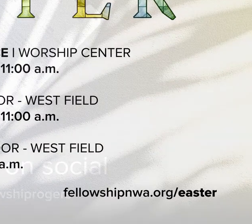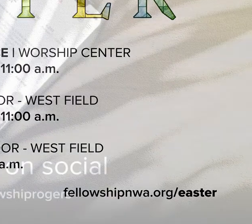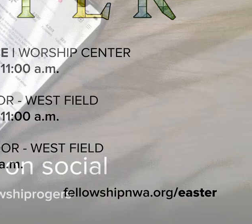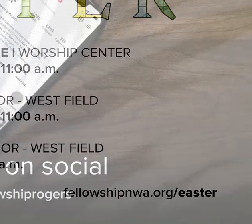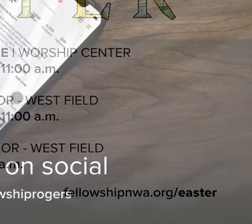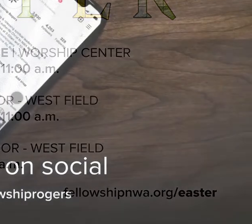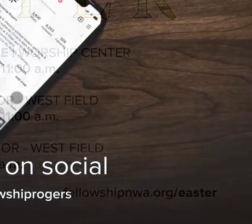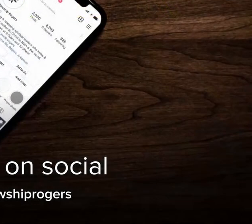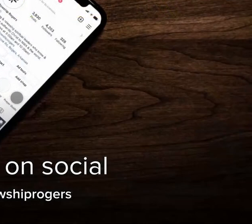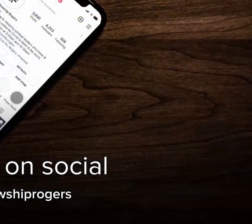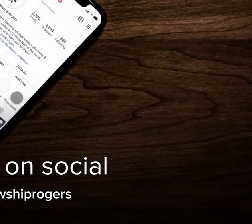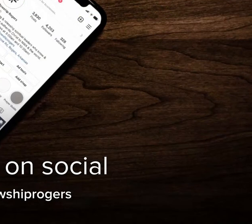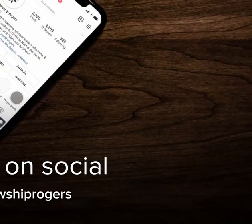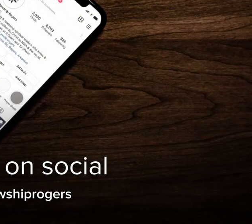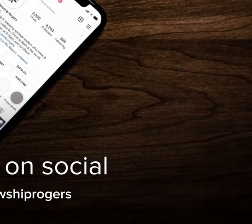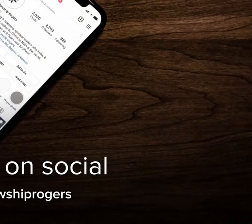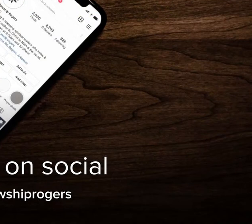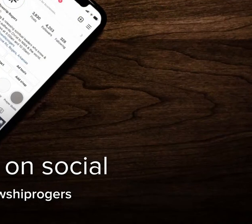You are my